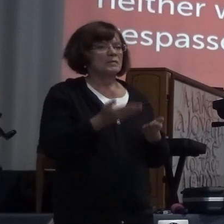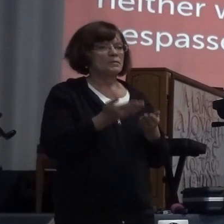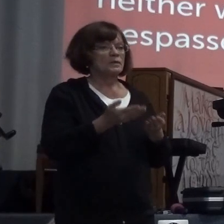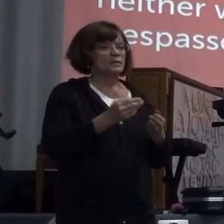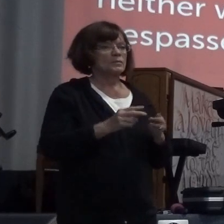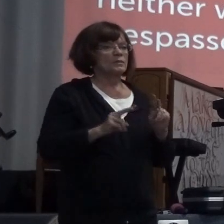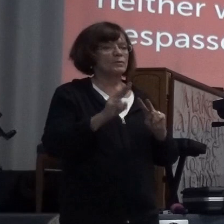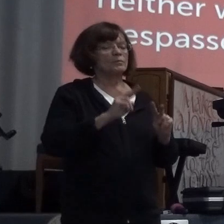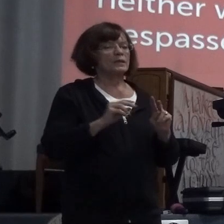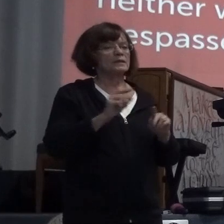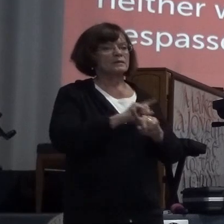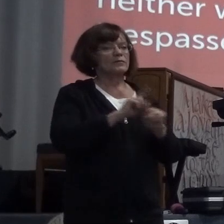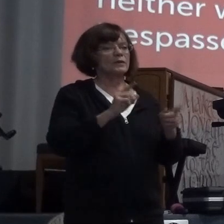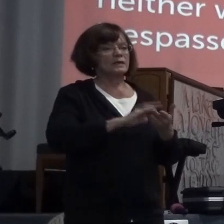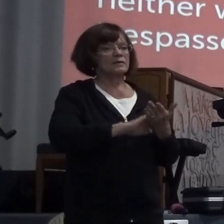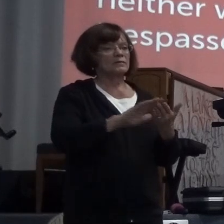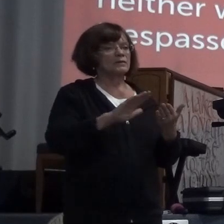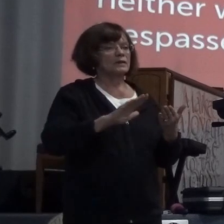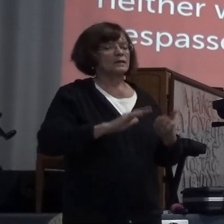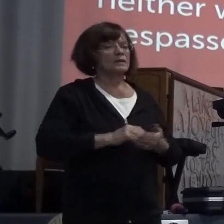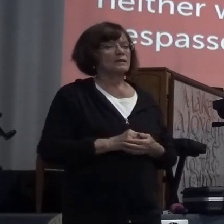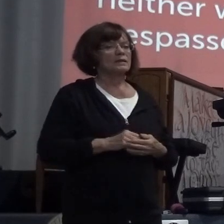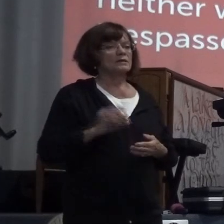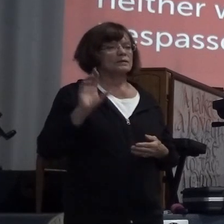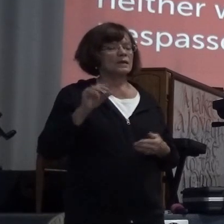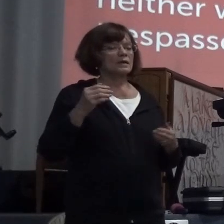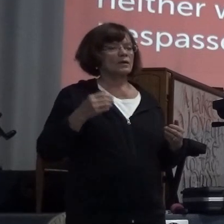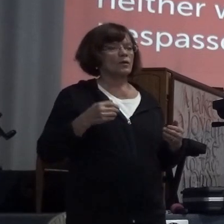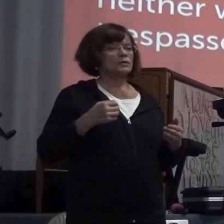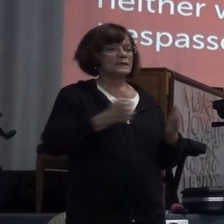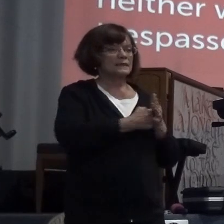mind. But forgiving them doesn't mean you'll hold it against them.